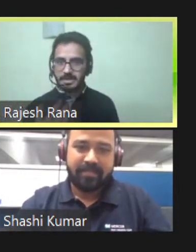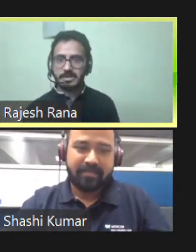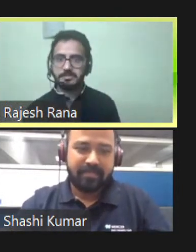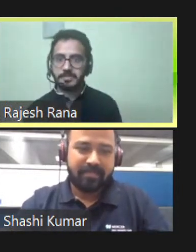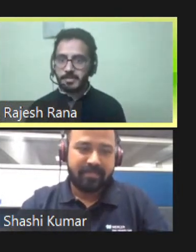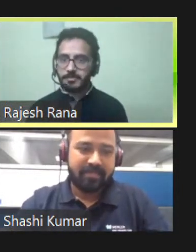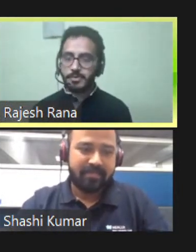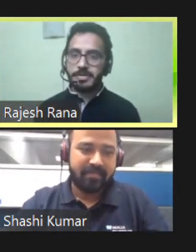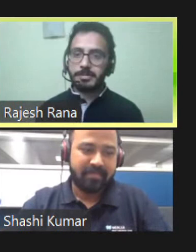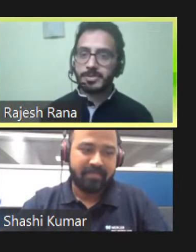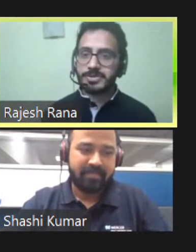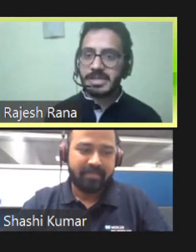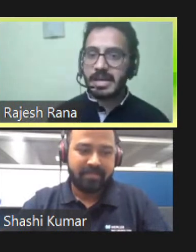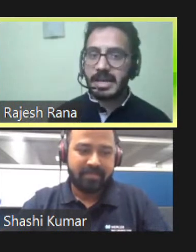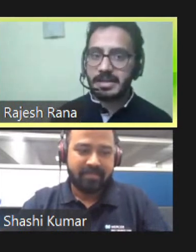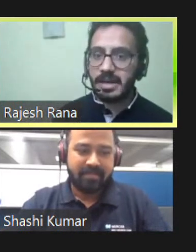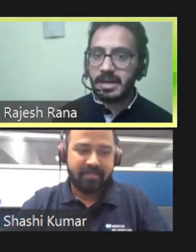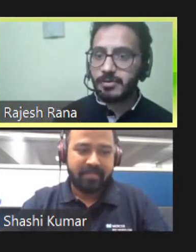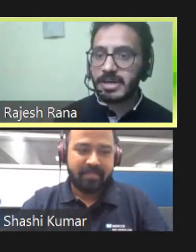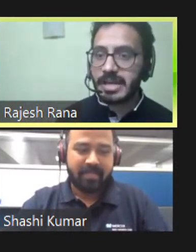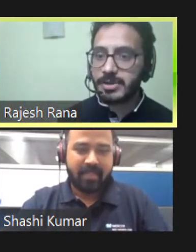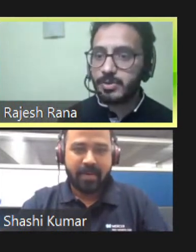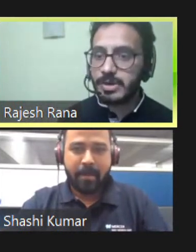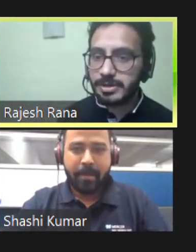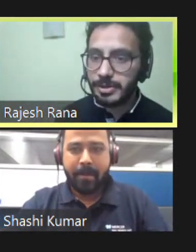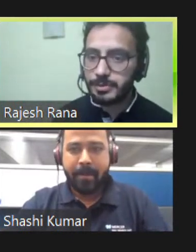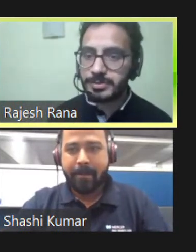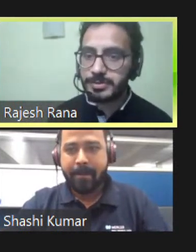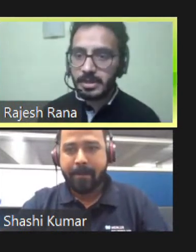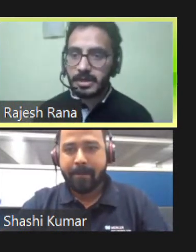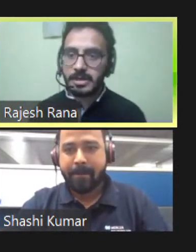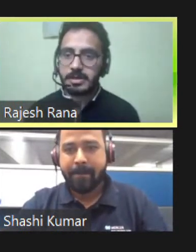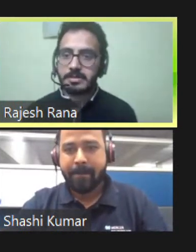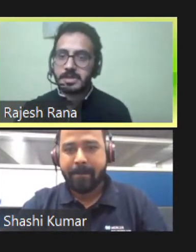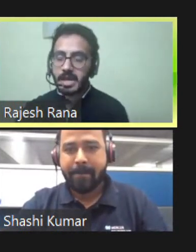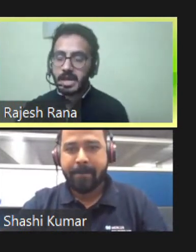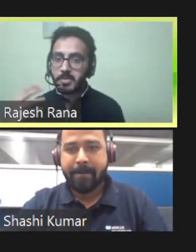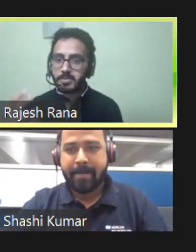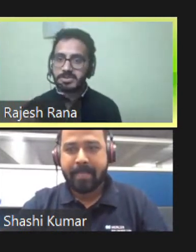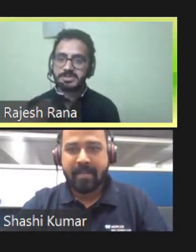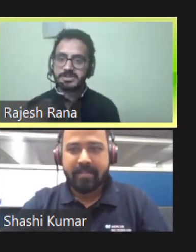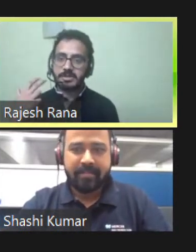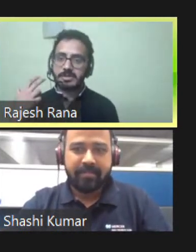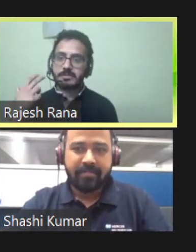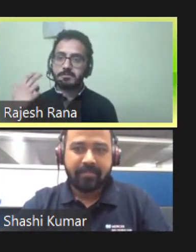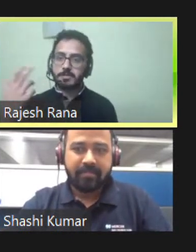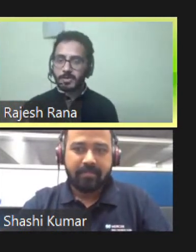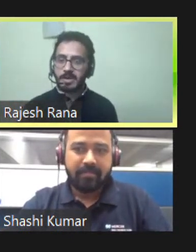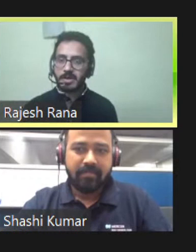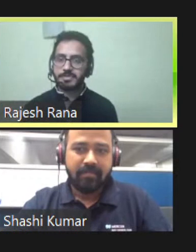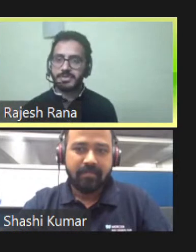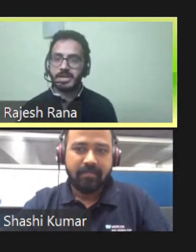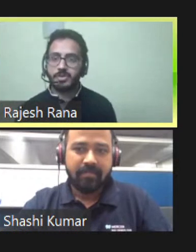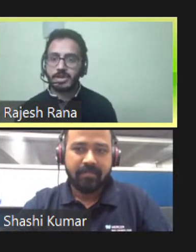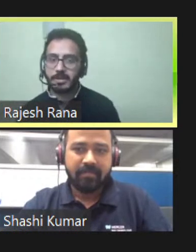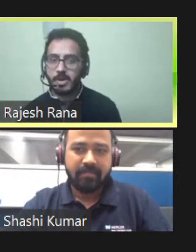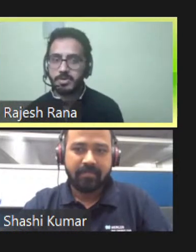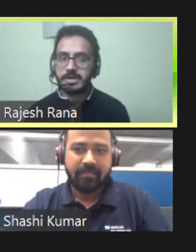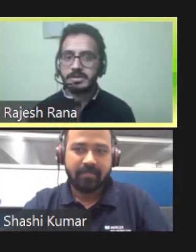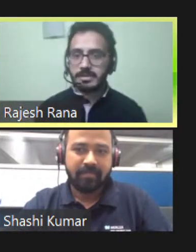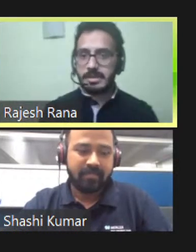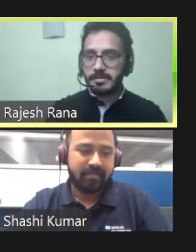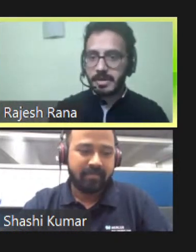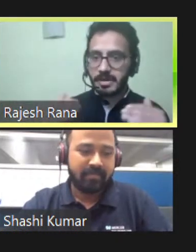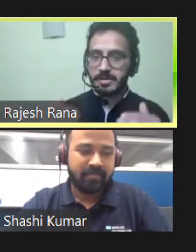about, before we proceed ahead, I would like to introduce about the program which we are talking